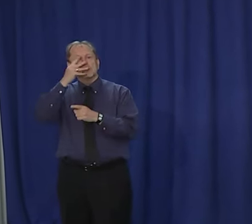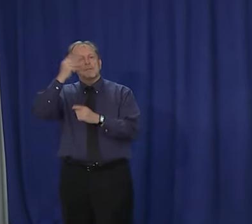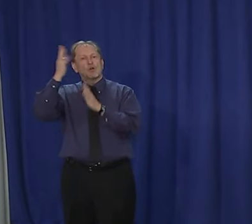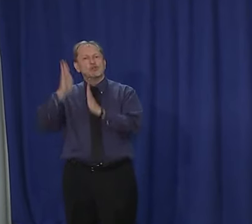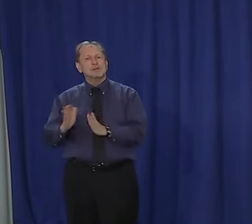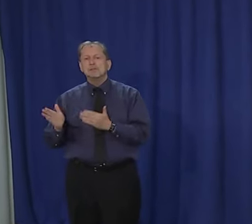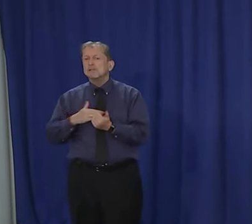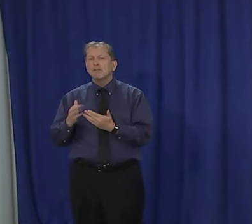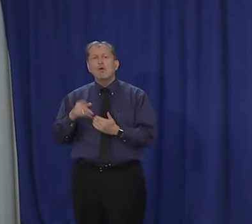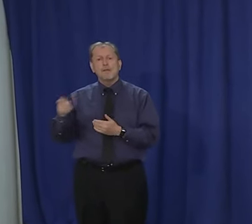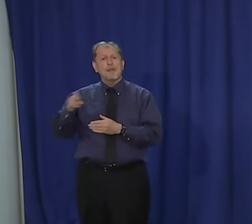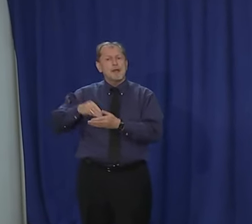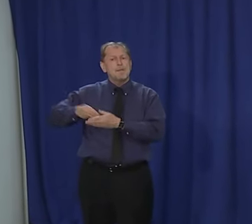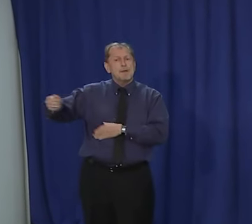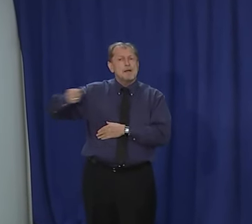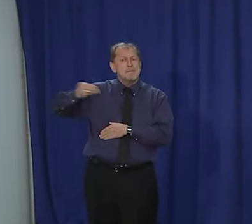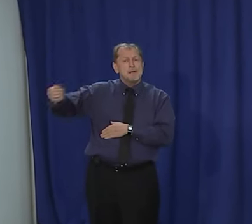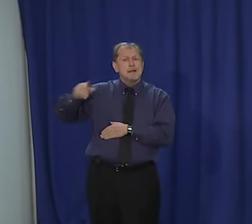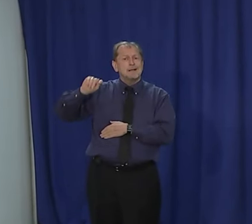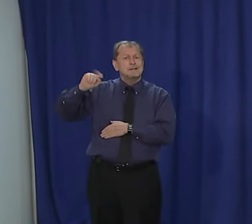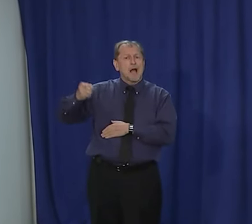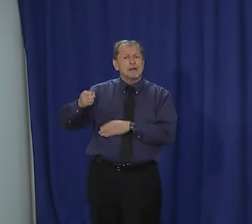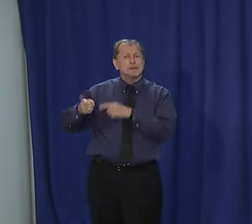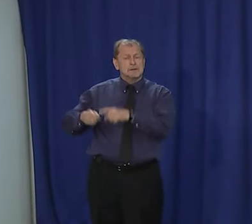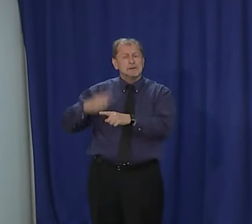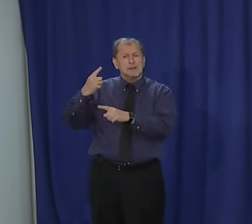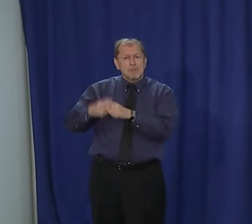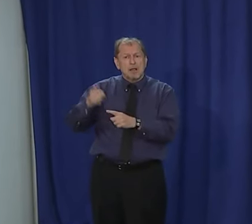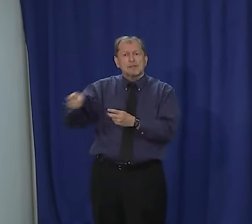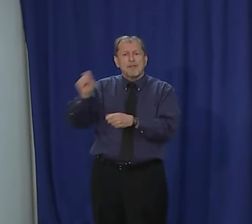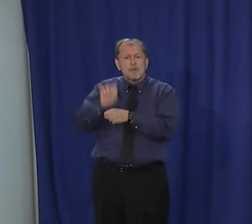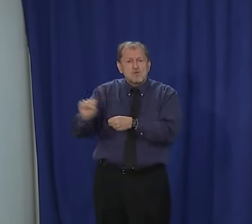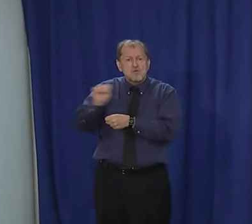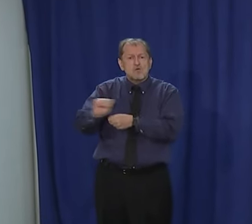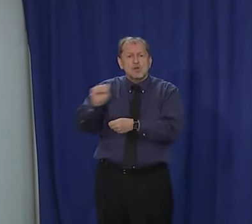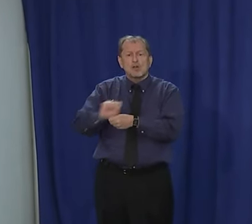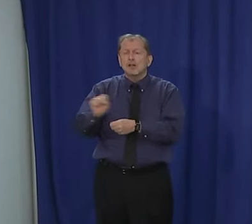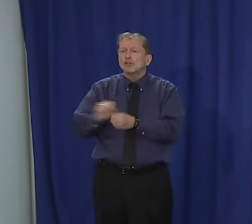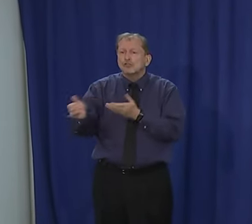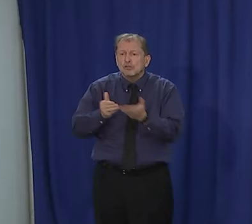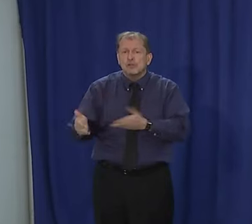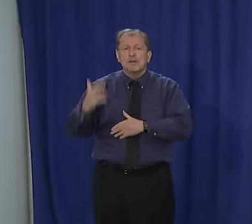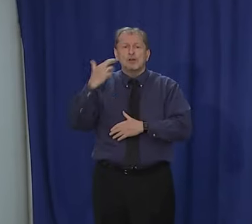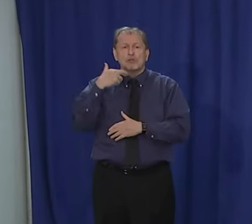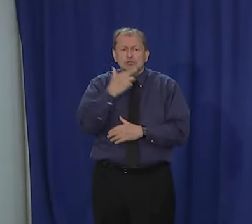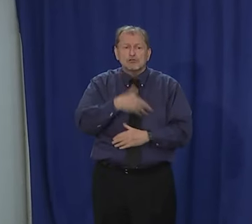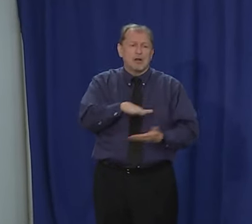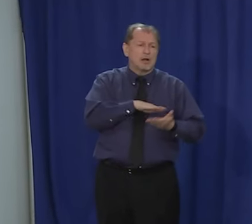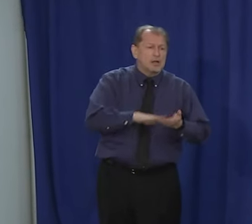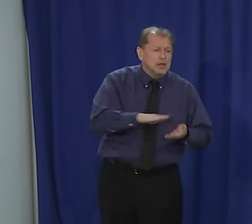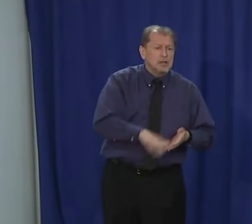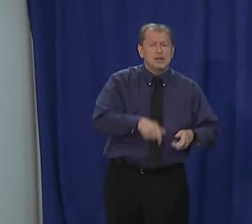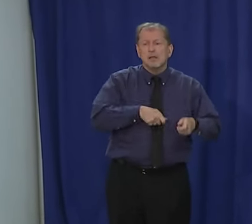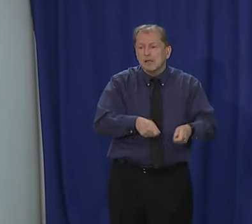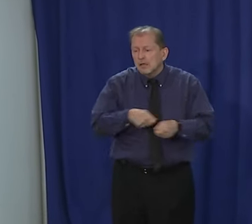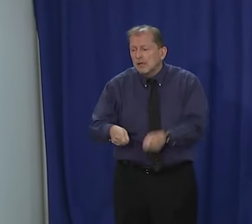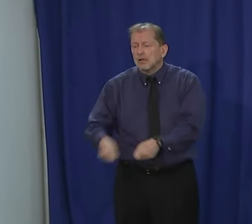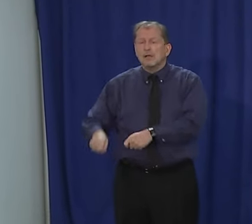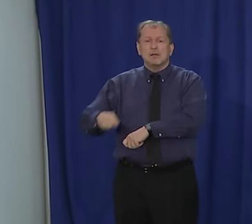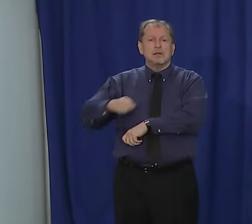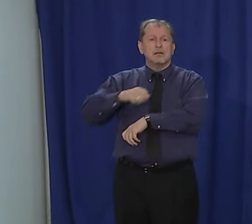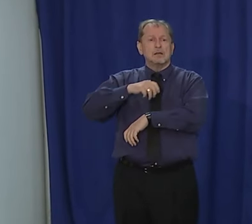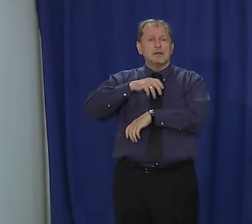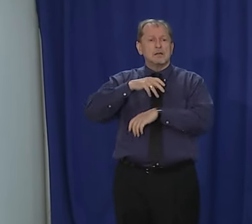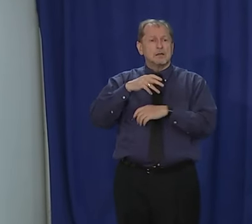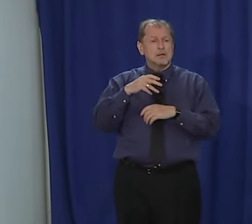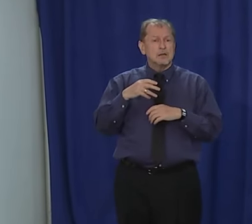taxes, but more importantly, they're the heart and soul of the service economy, the ones that keep us